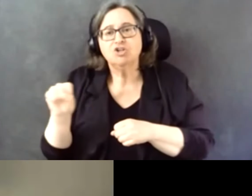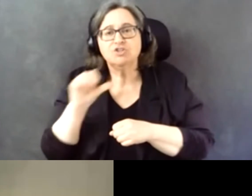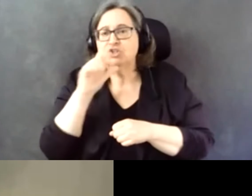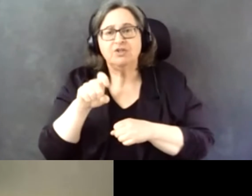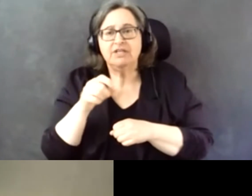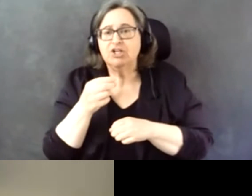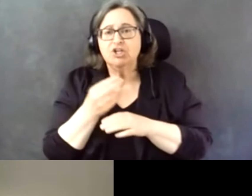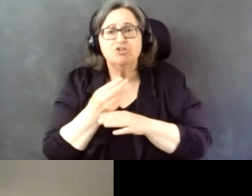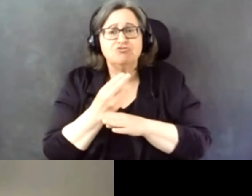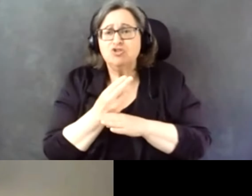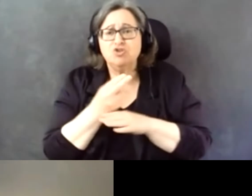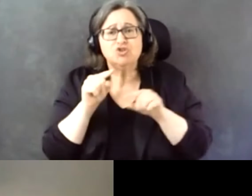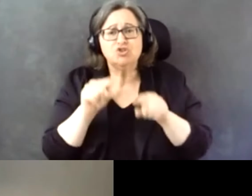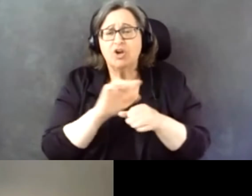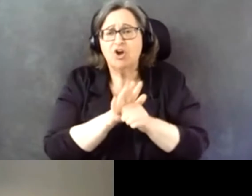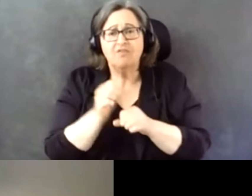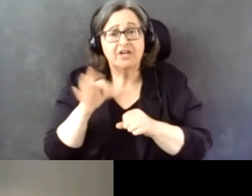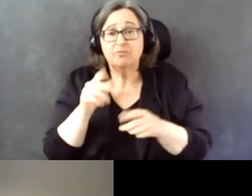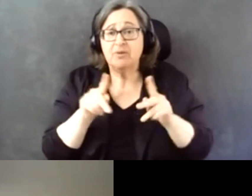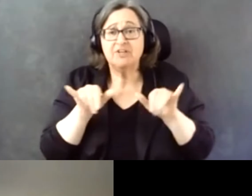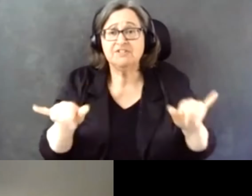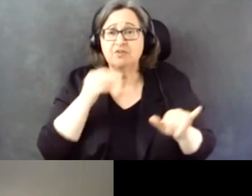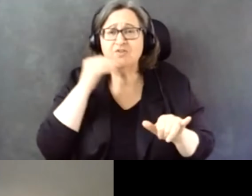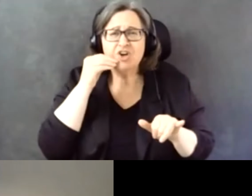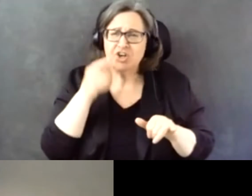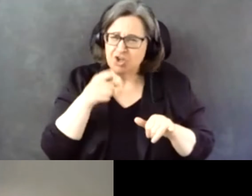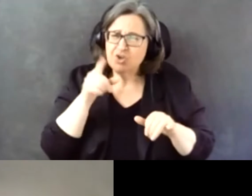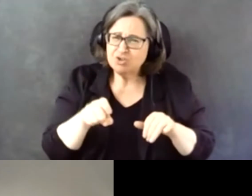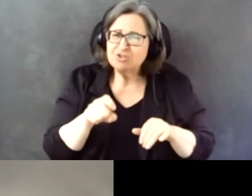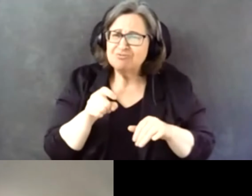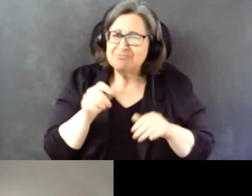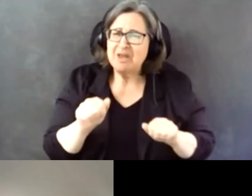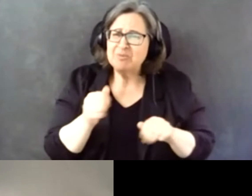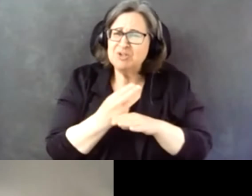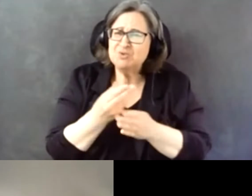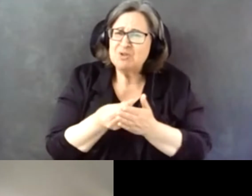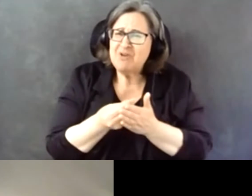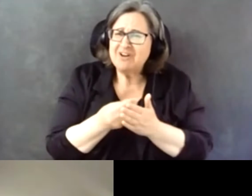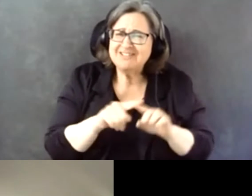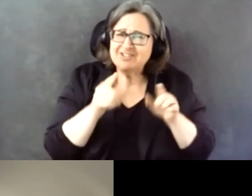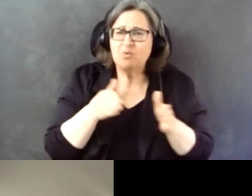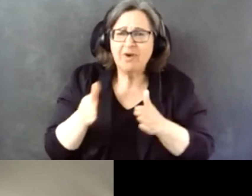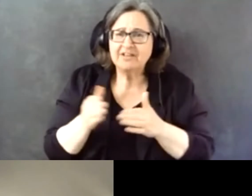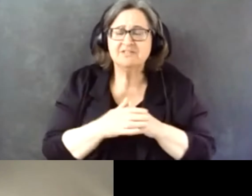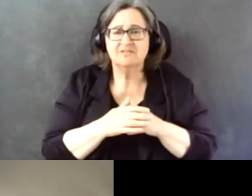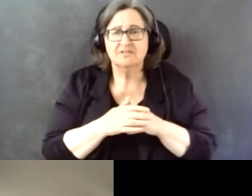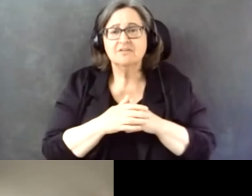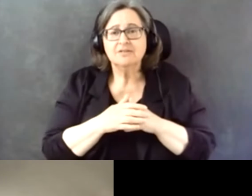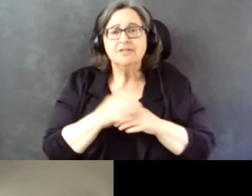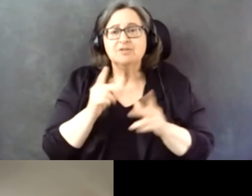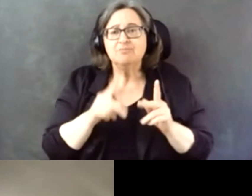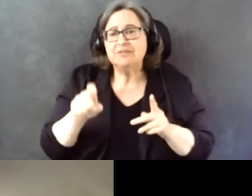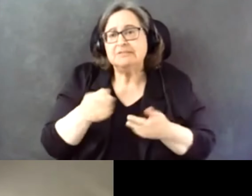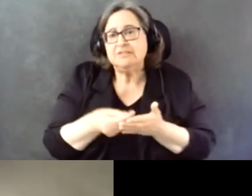covet 19 because people were home you should have been able to utilize those dollars and other ways that you identify people needed